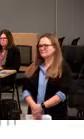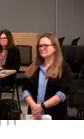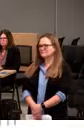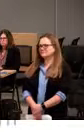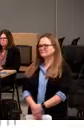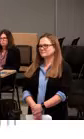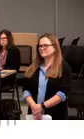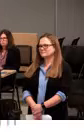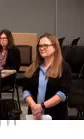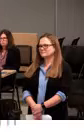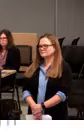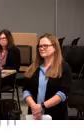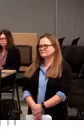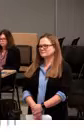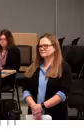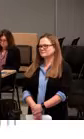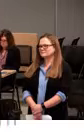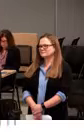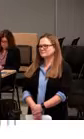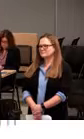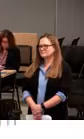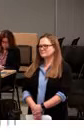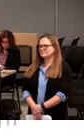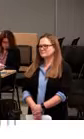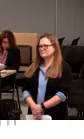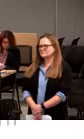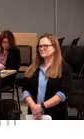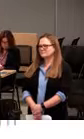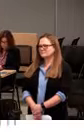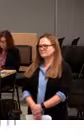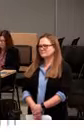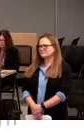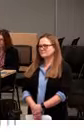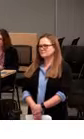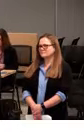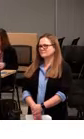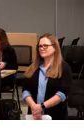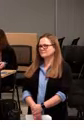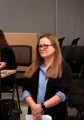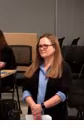district. When we look at the program impact,